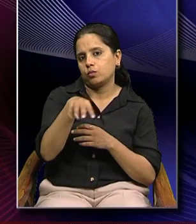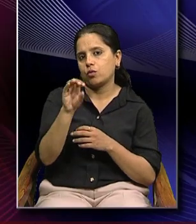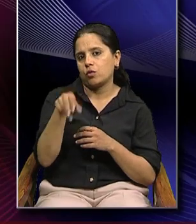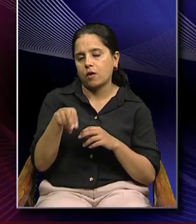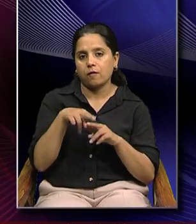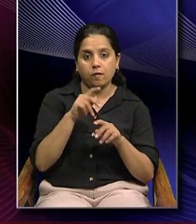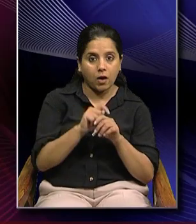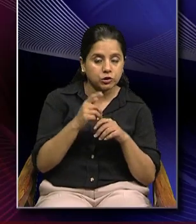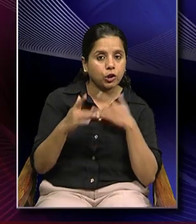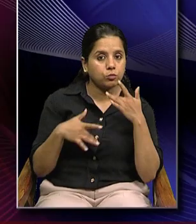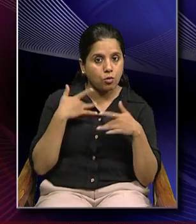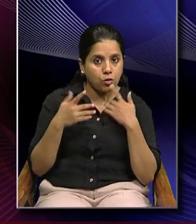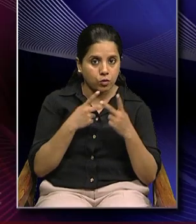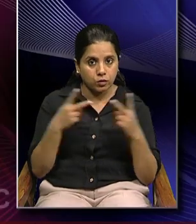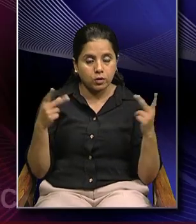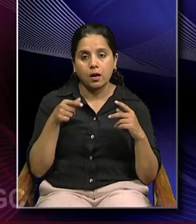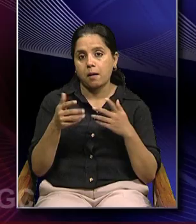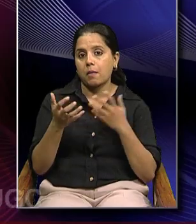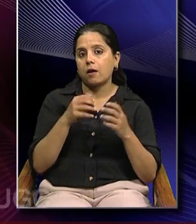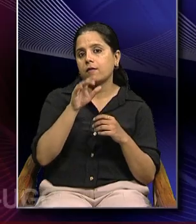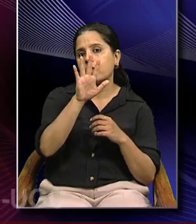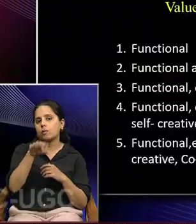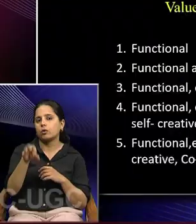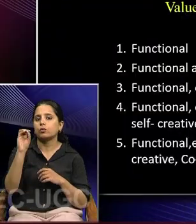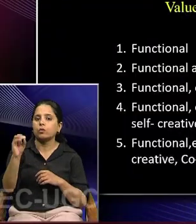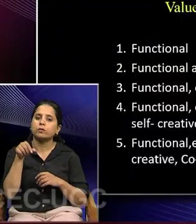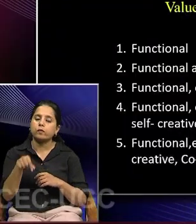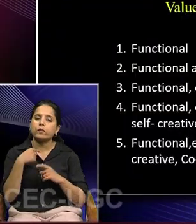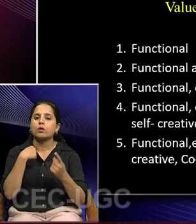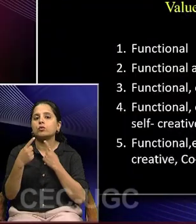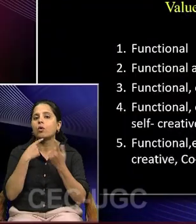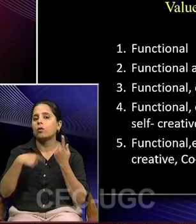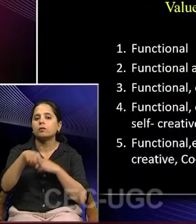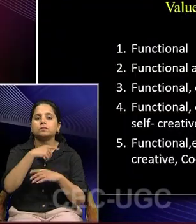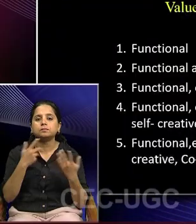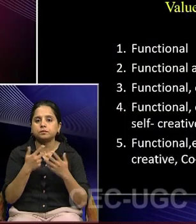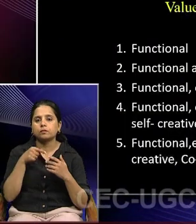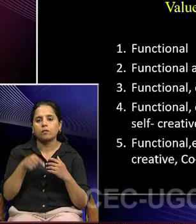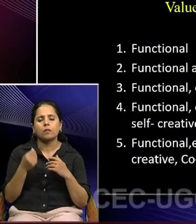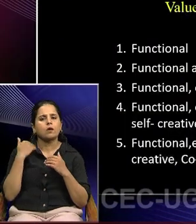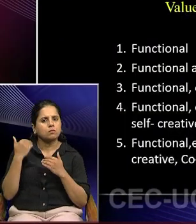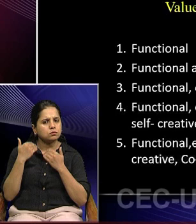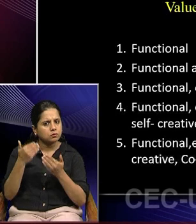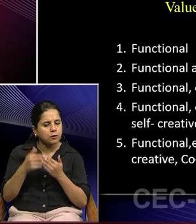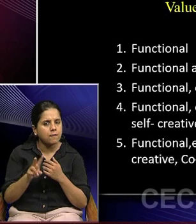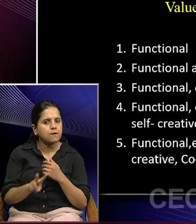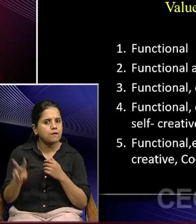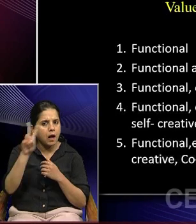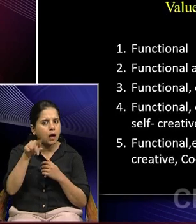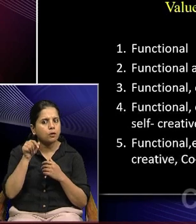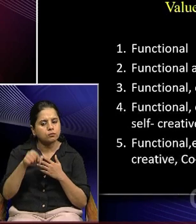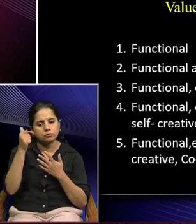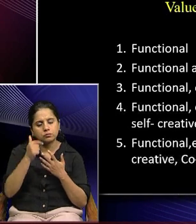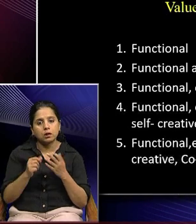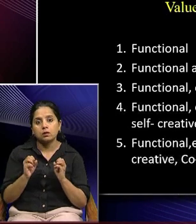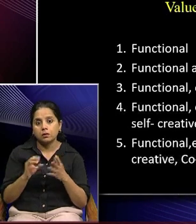functional and emotional, and in marketing 5.0 we talk about a series of value propositions,